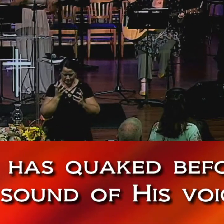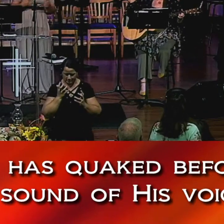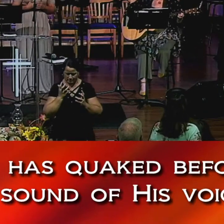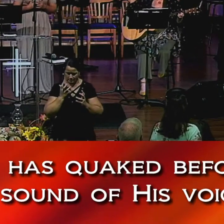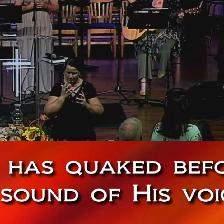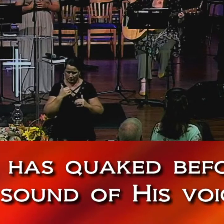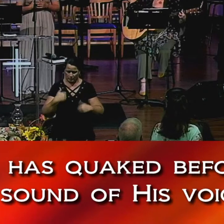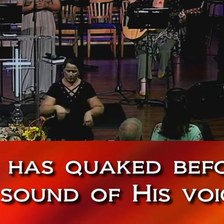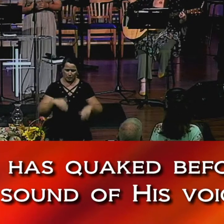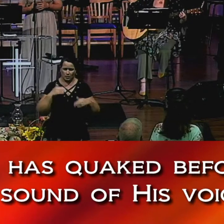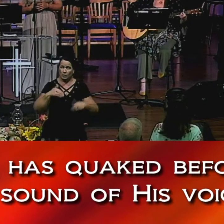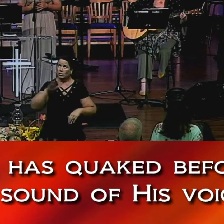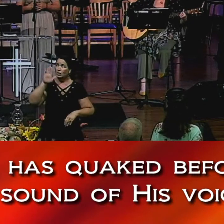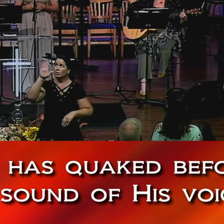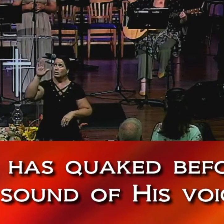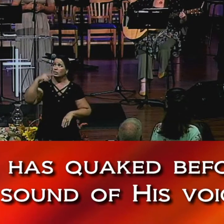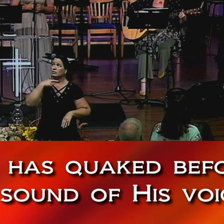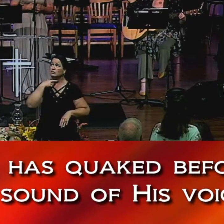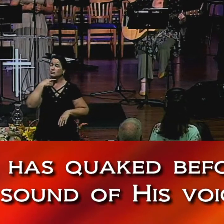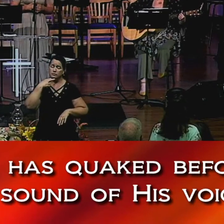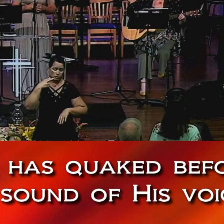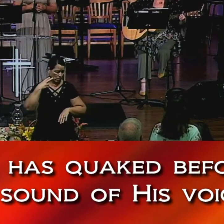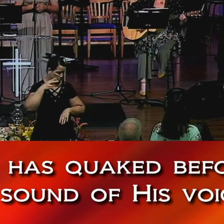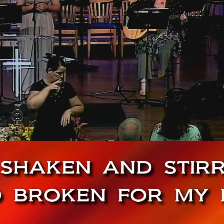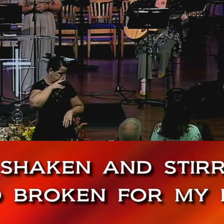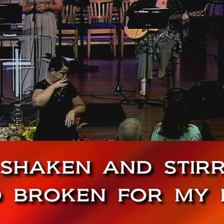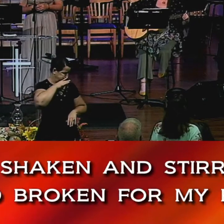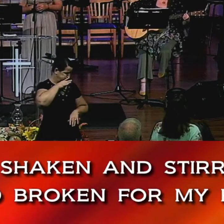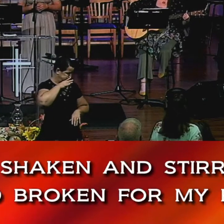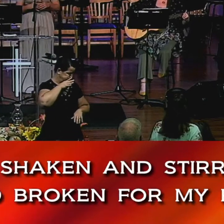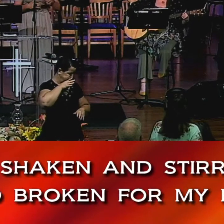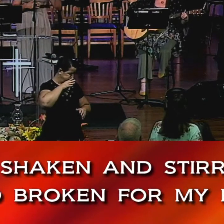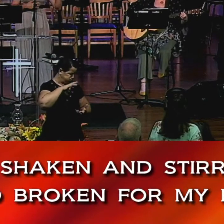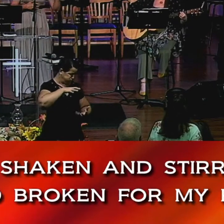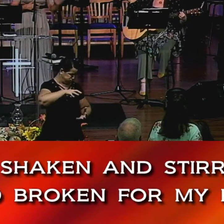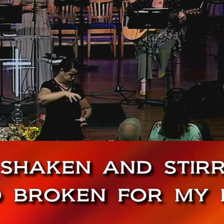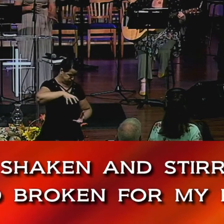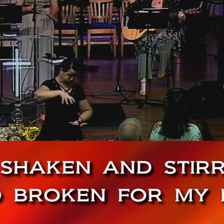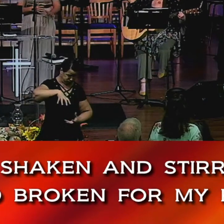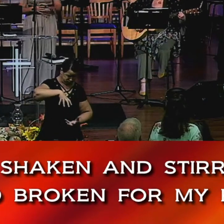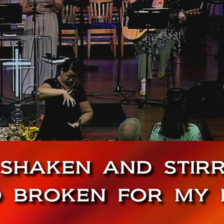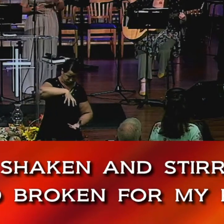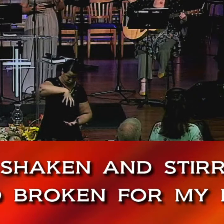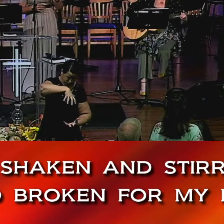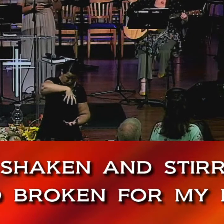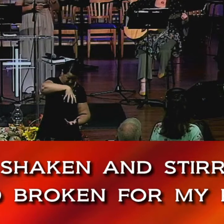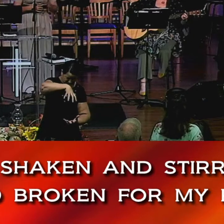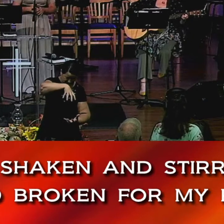Sound of his voice.